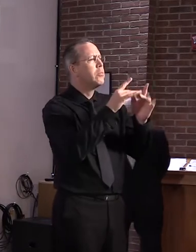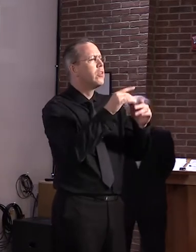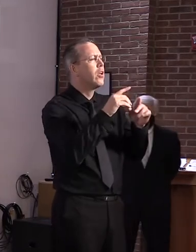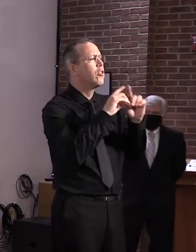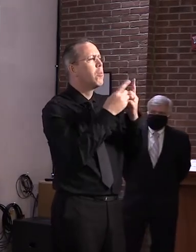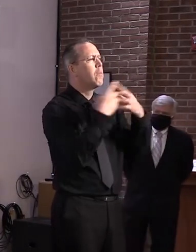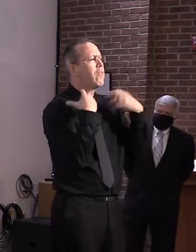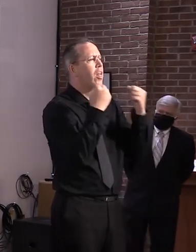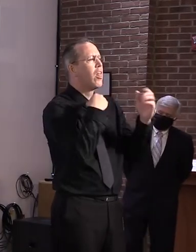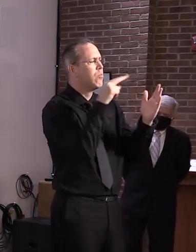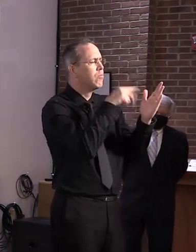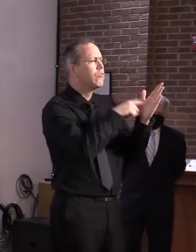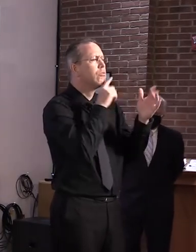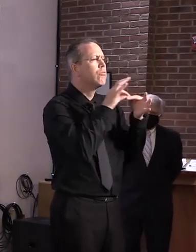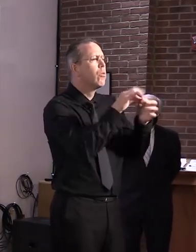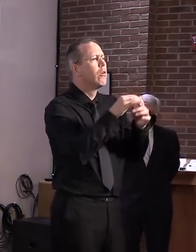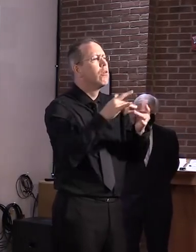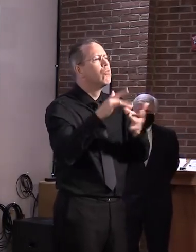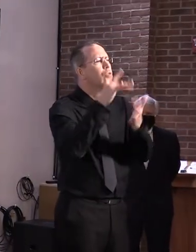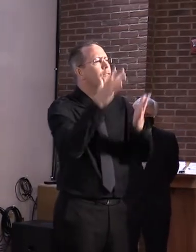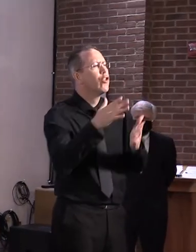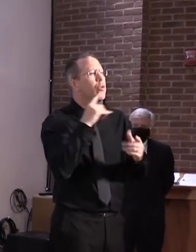Dr. Levine.